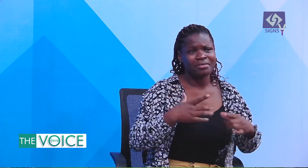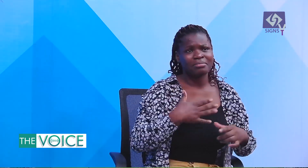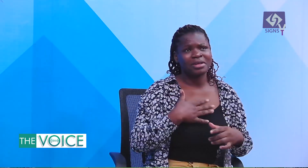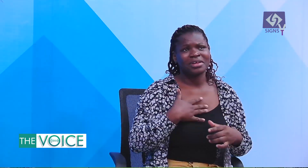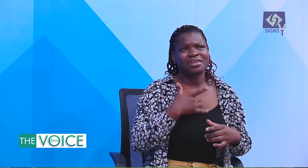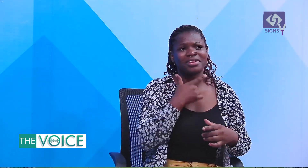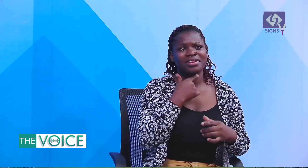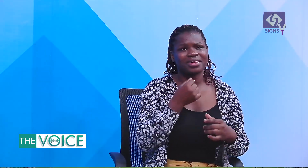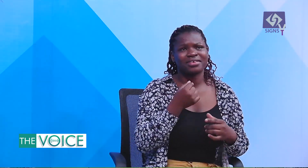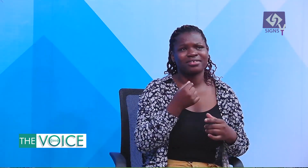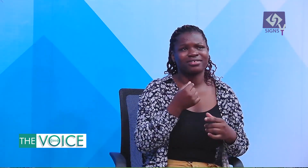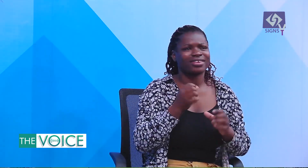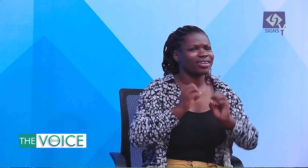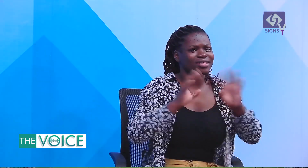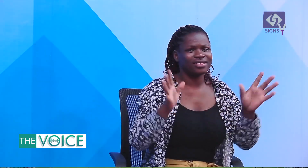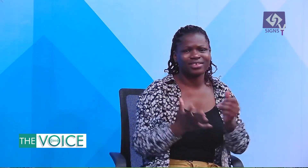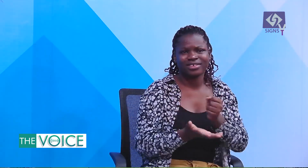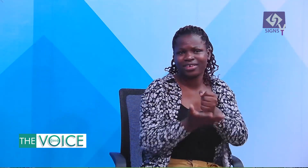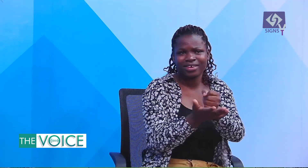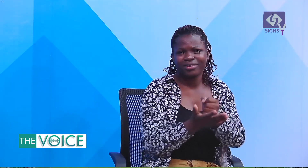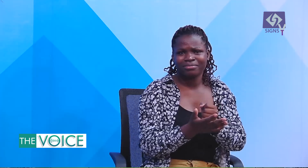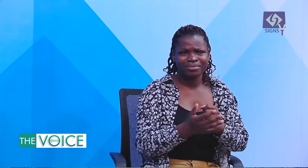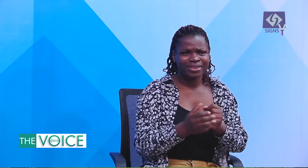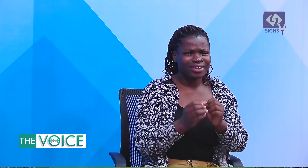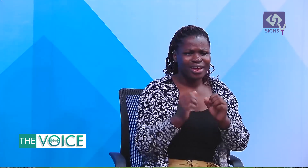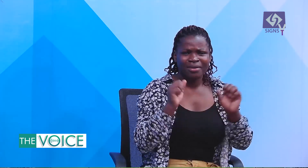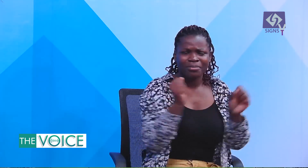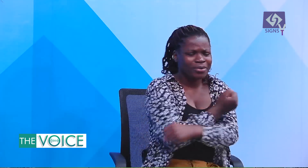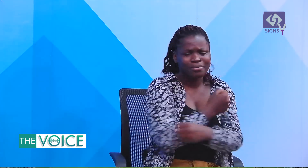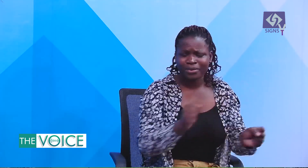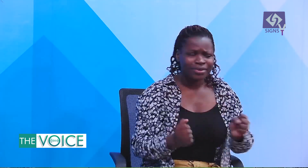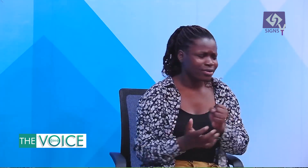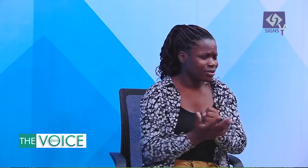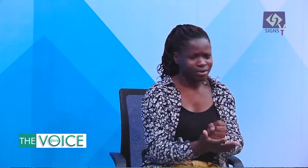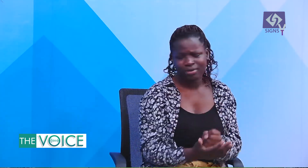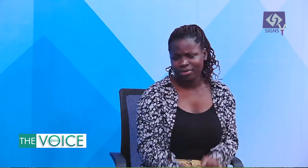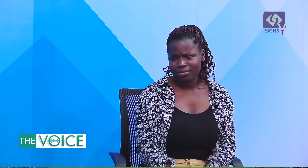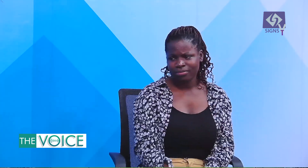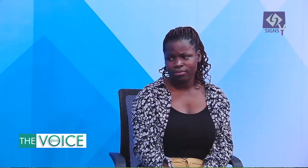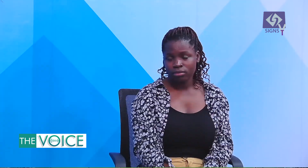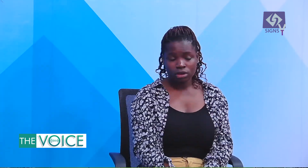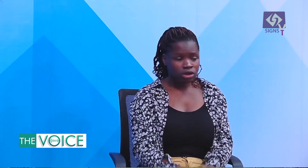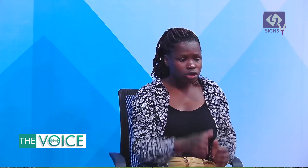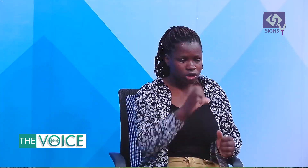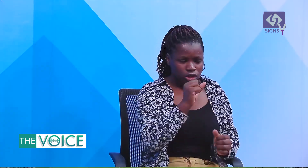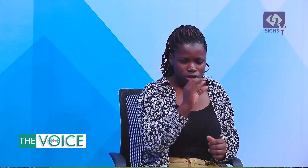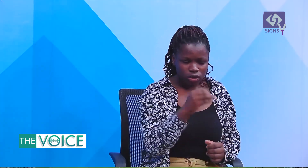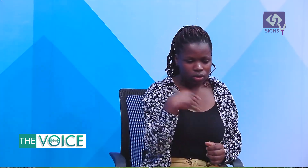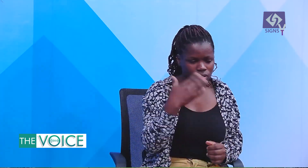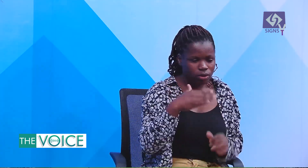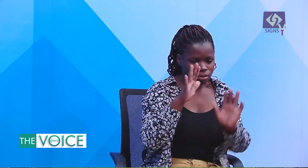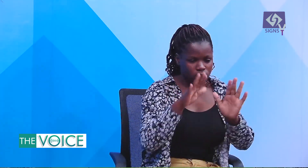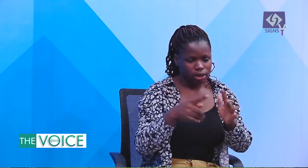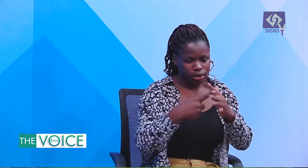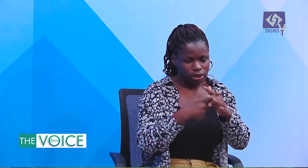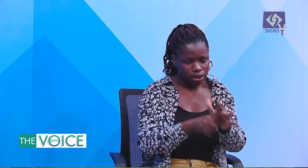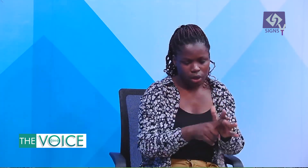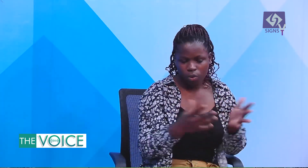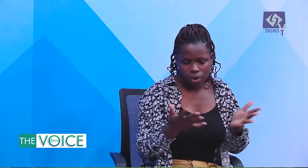this child won't be able to want to achieve or do much for themselves. So something